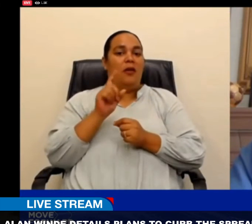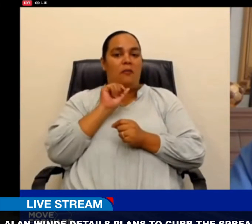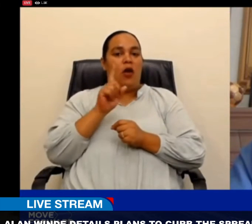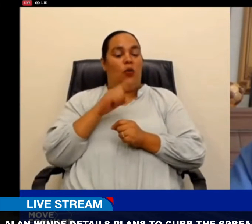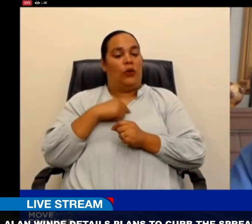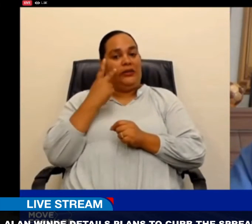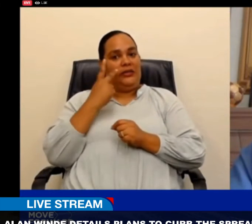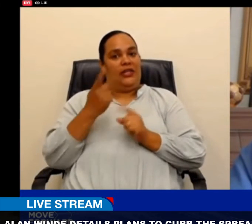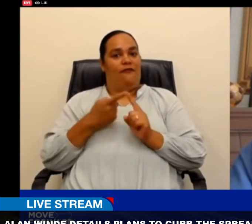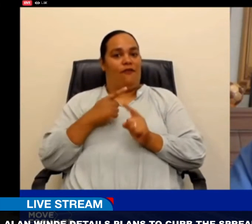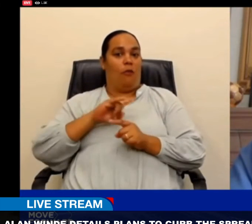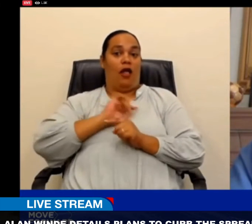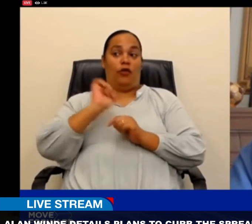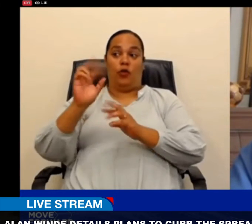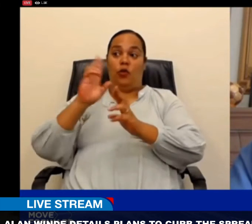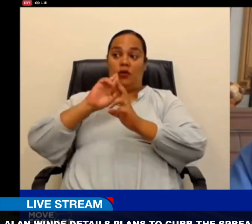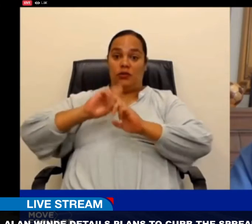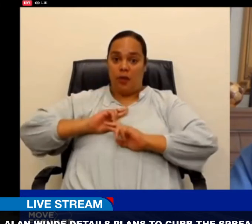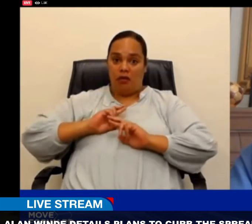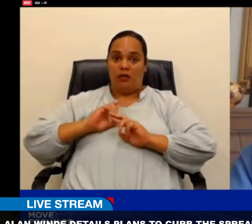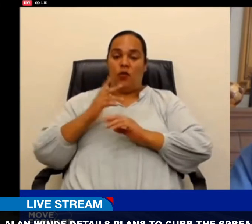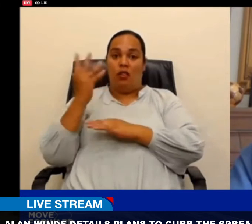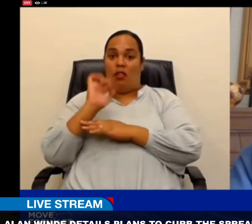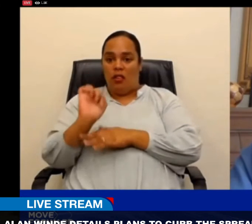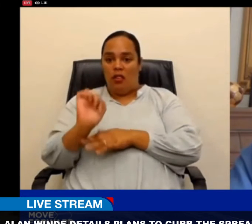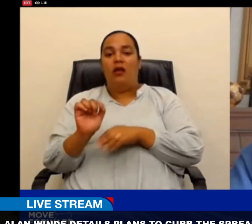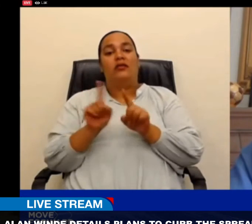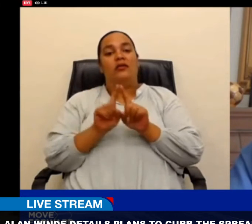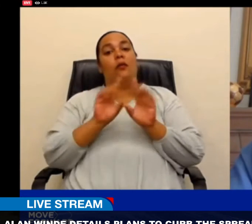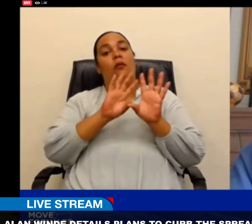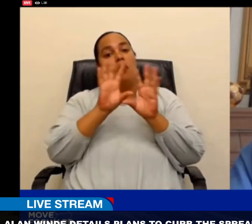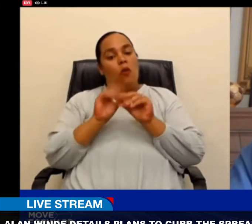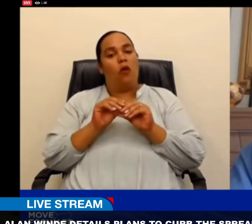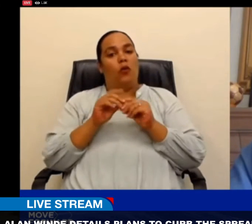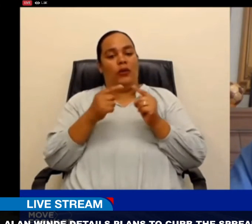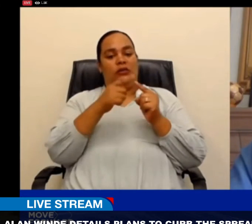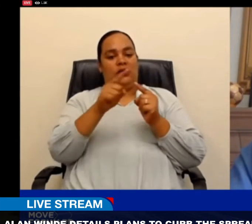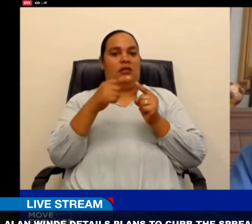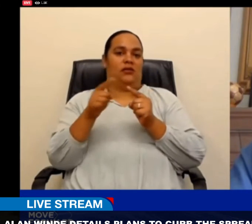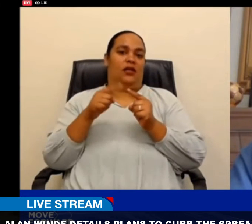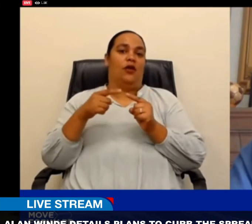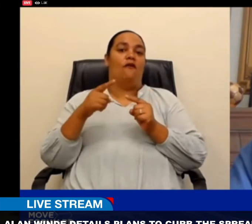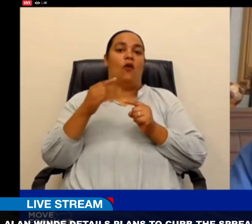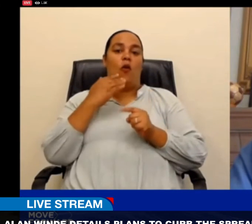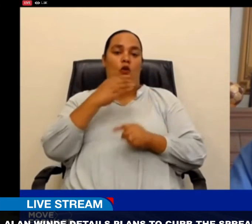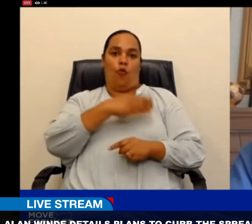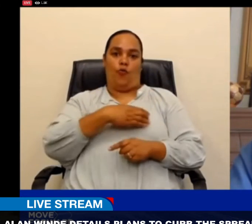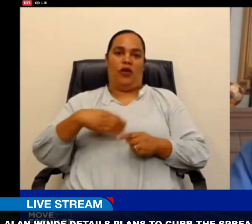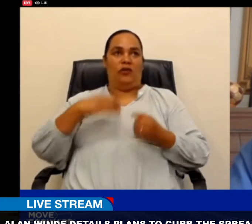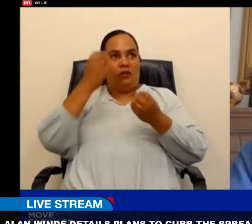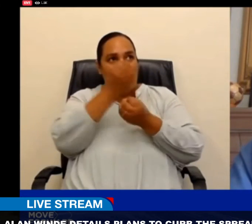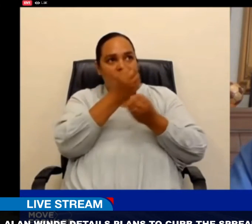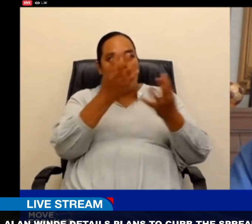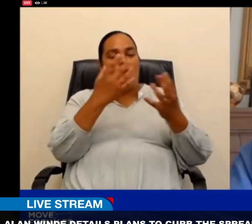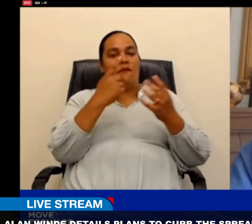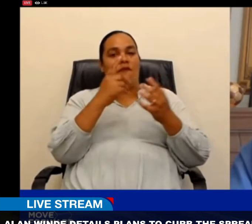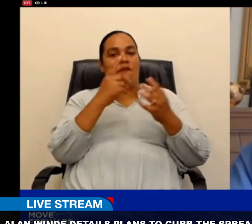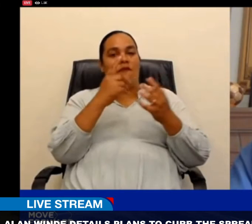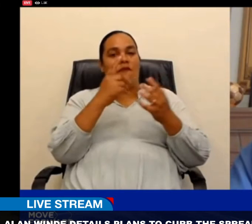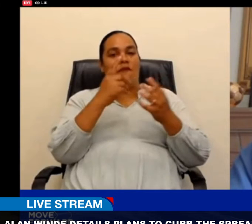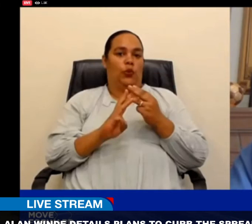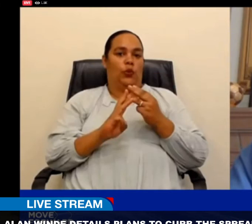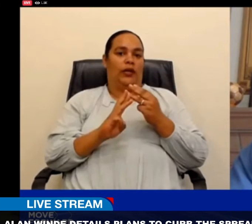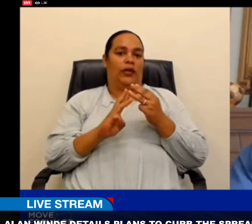from the health response. That is the response that we will also be sending to the president for next week's